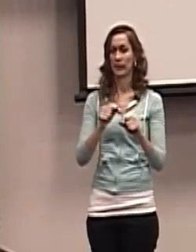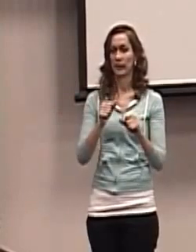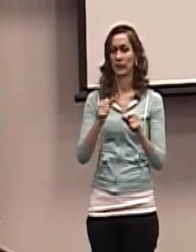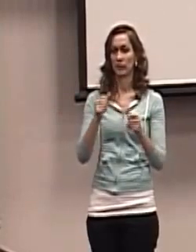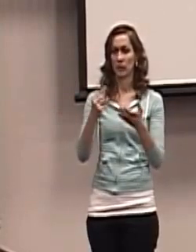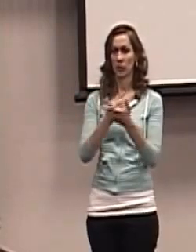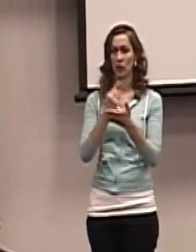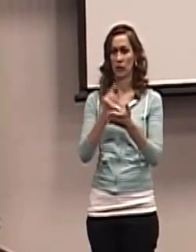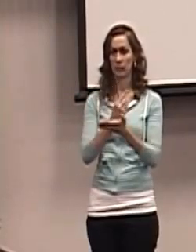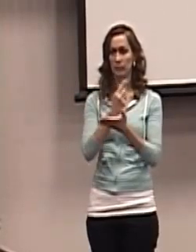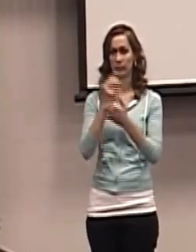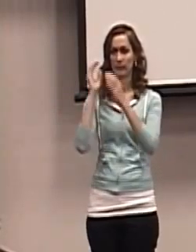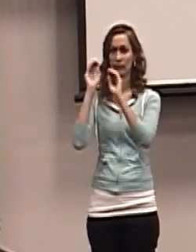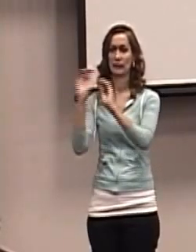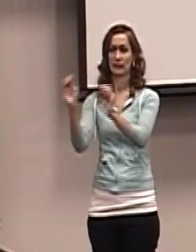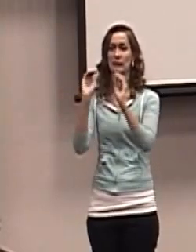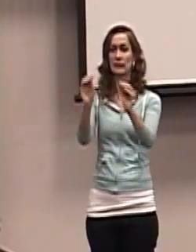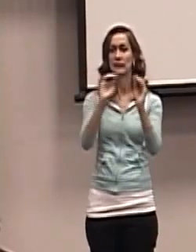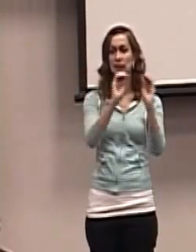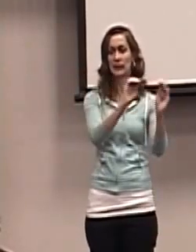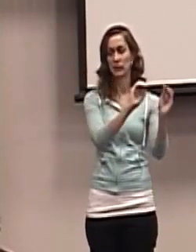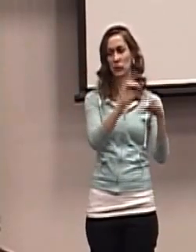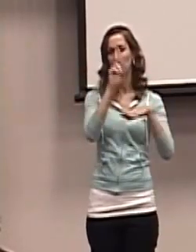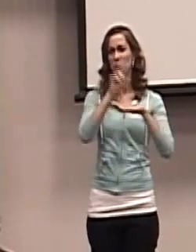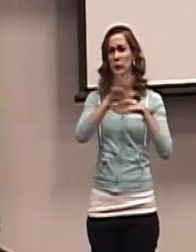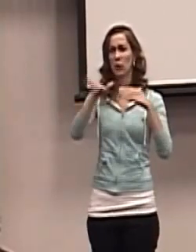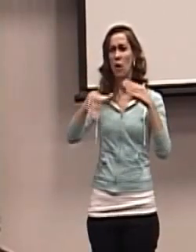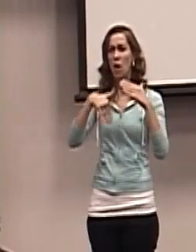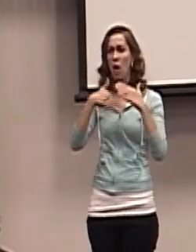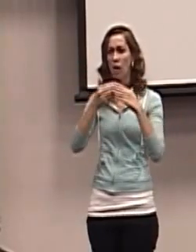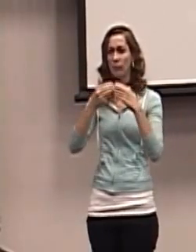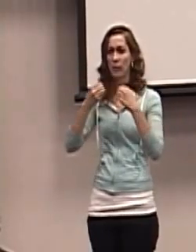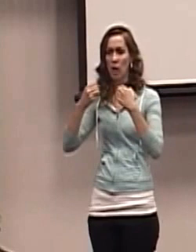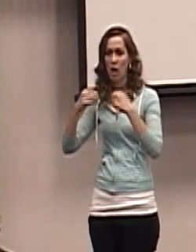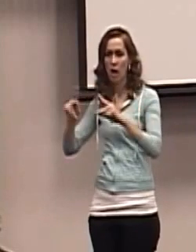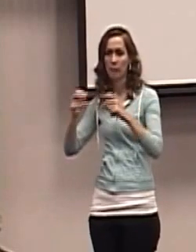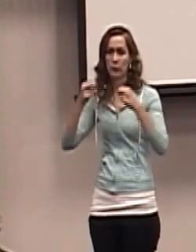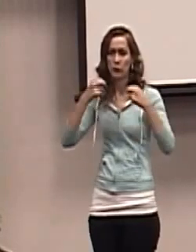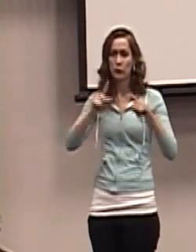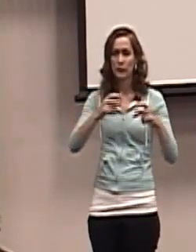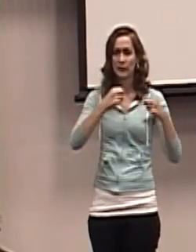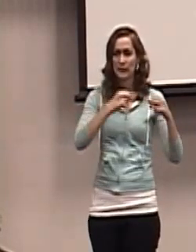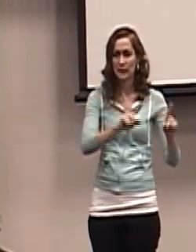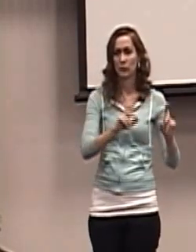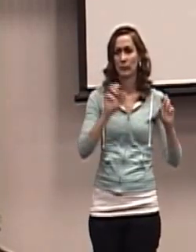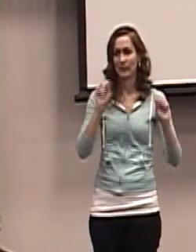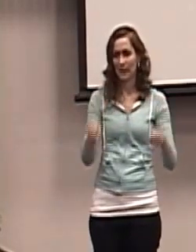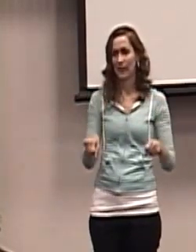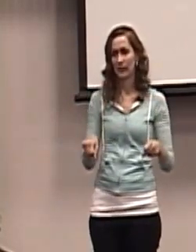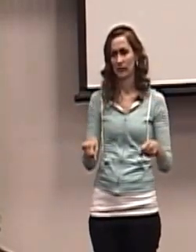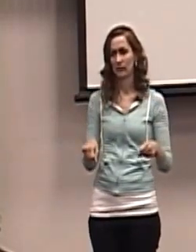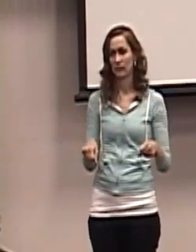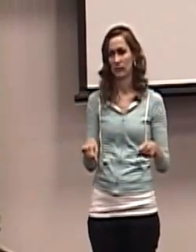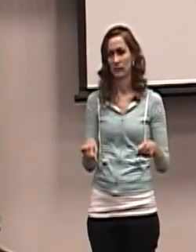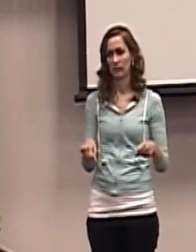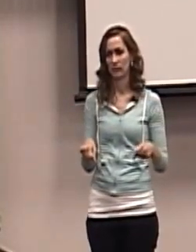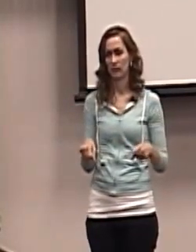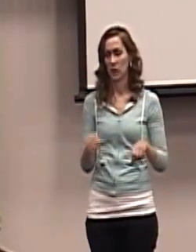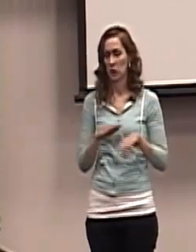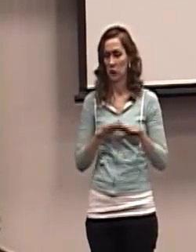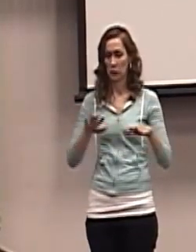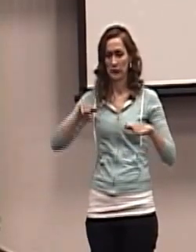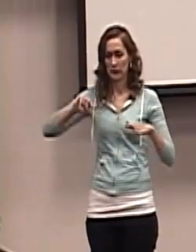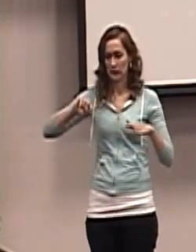out. And let's use all the rational, sensible avenues that we can, and not